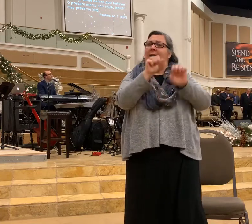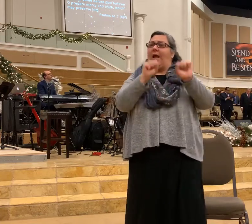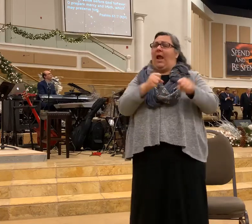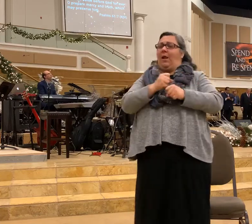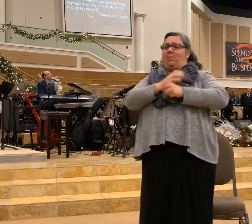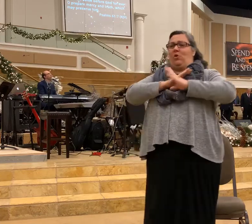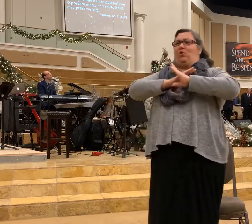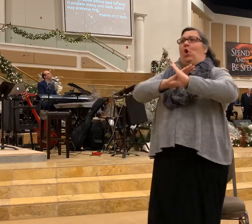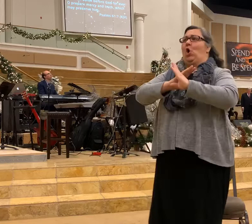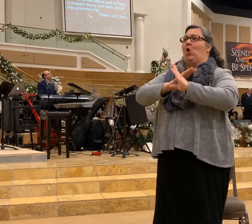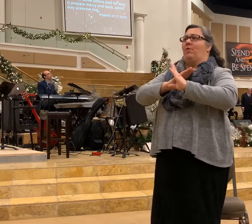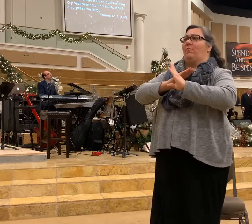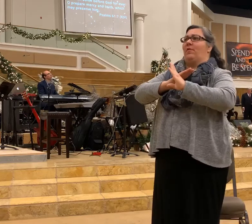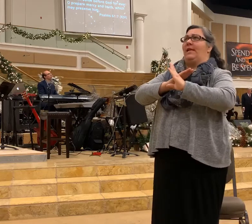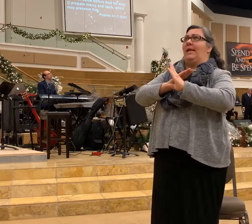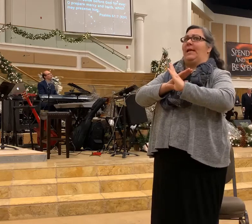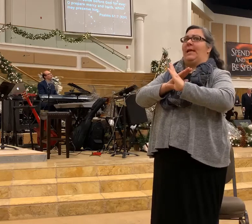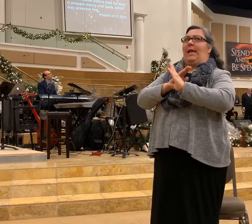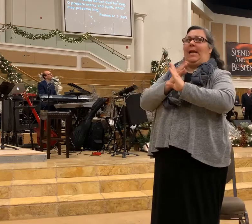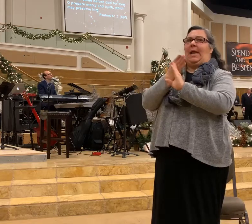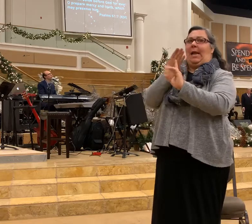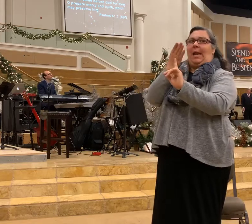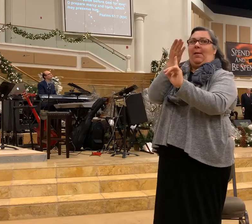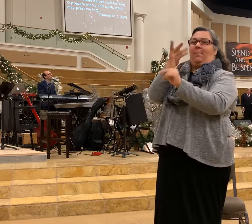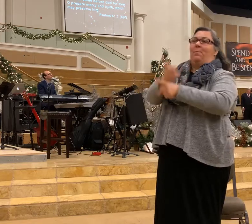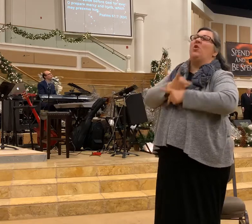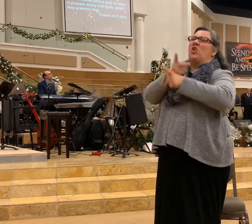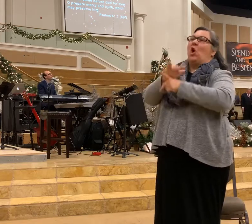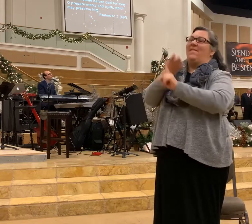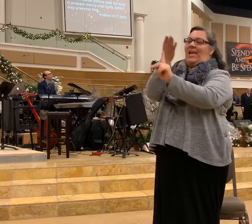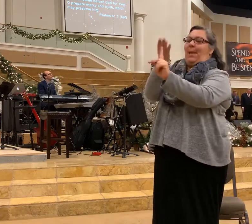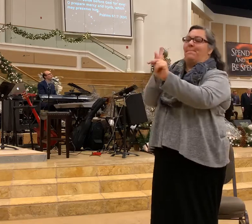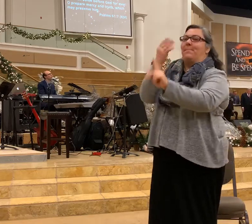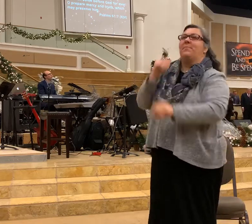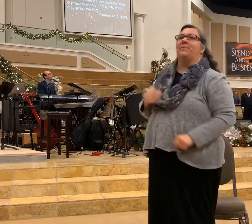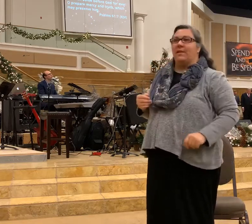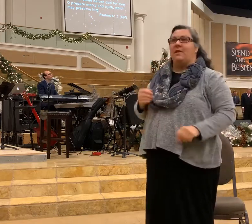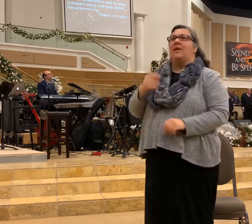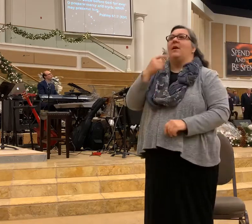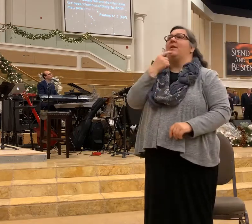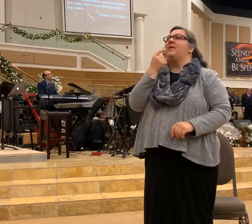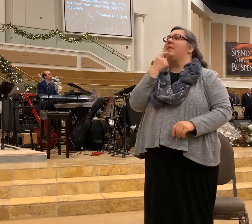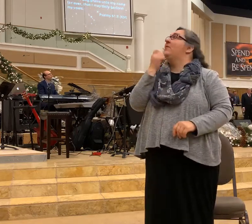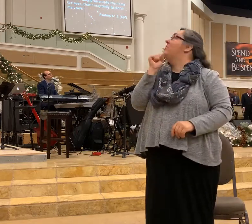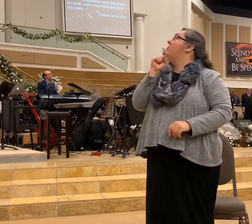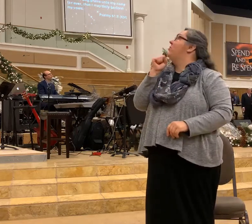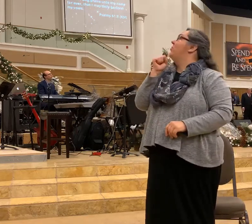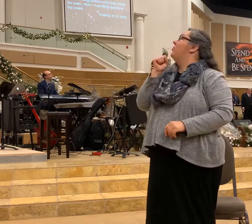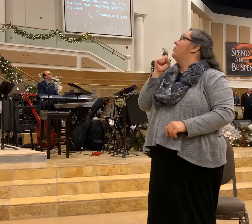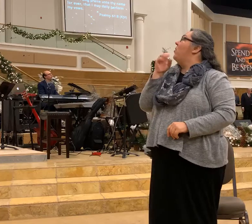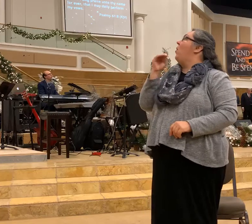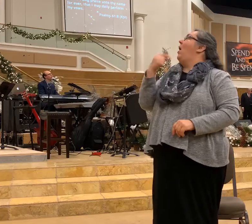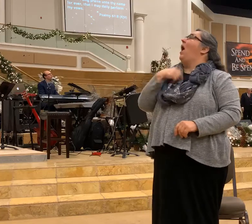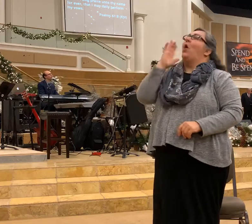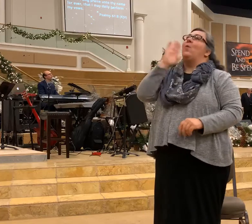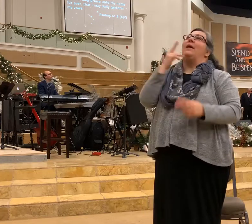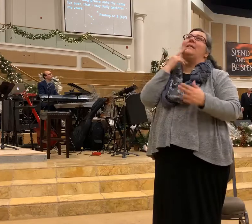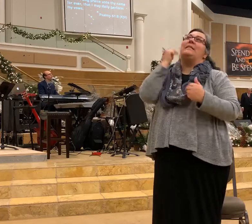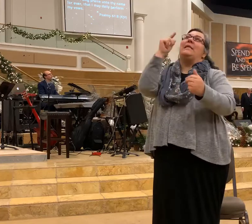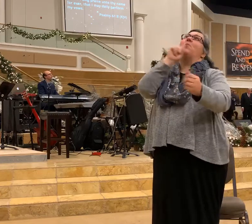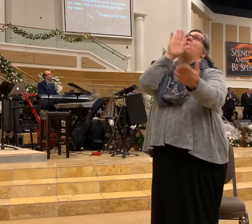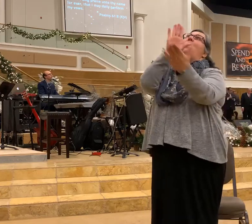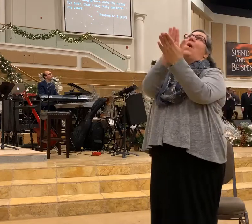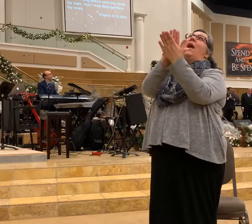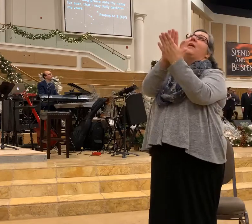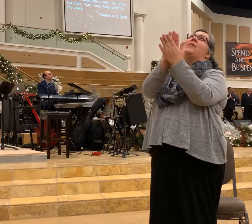preserve him. Then he wraps it up and says, so will I sing praise unto